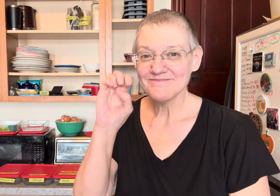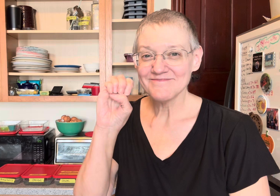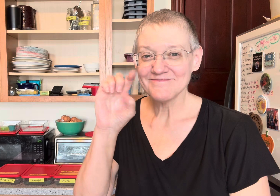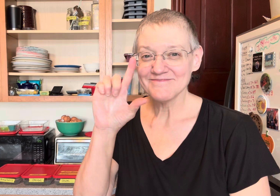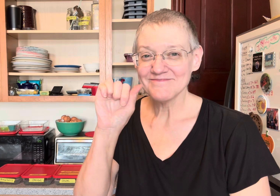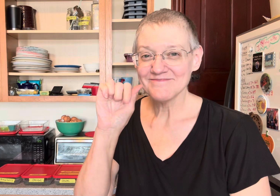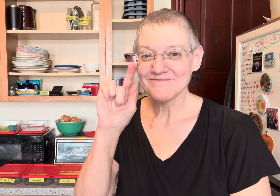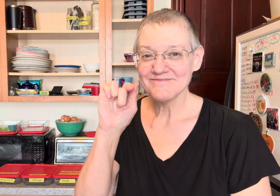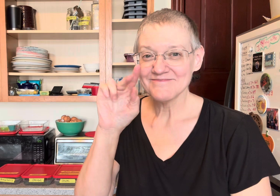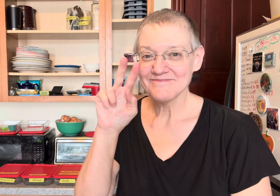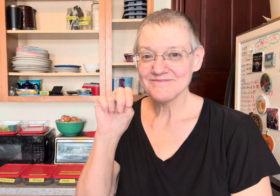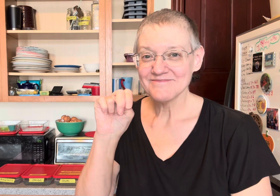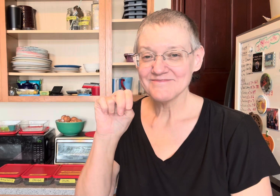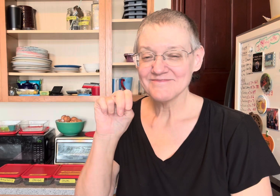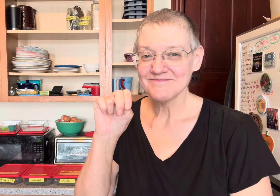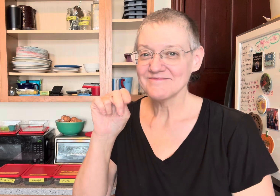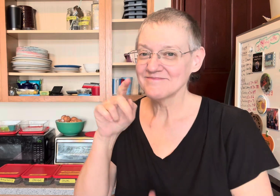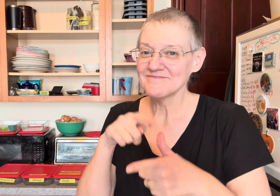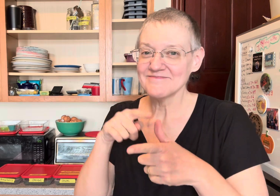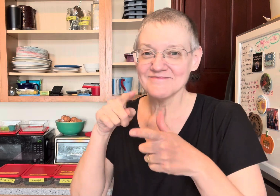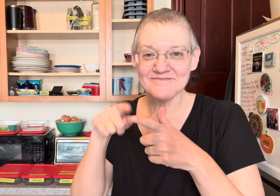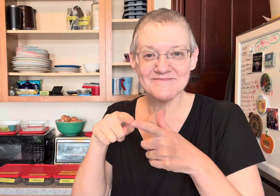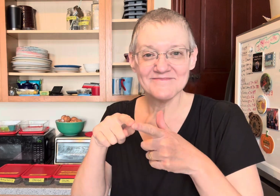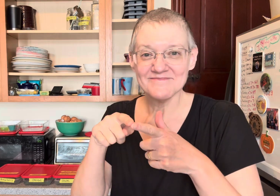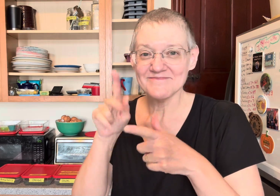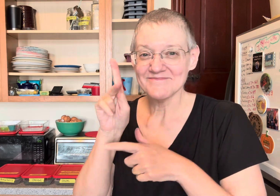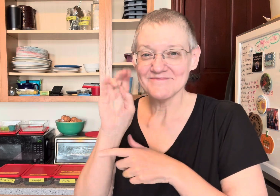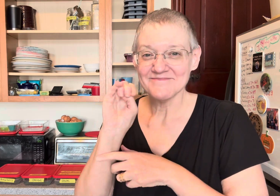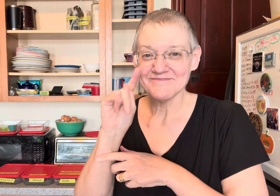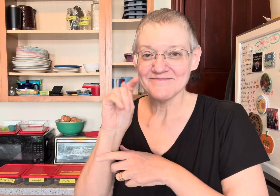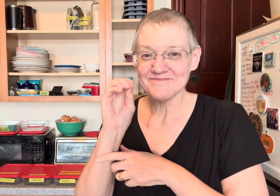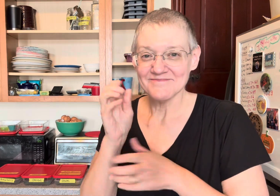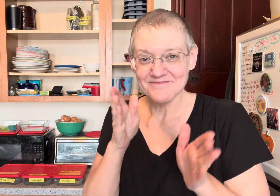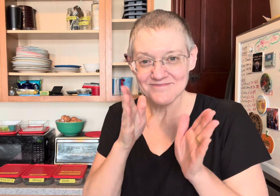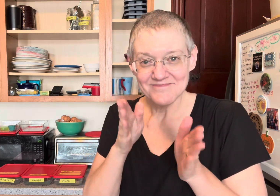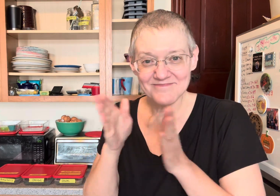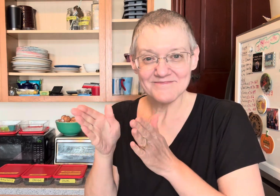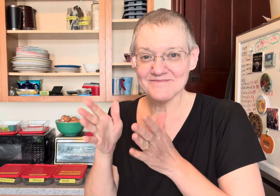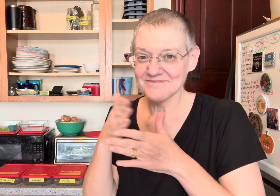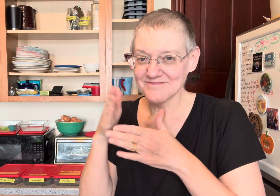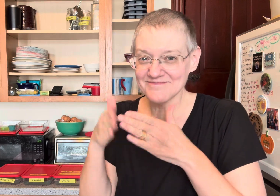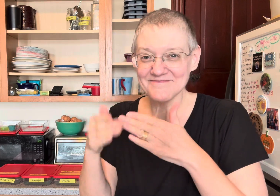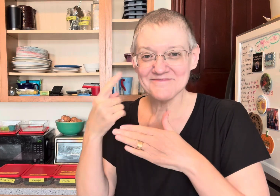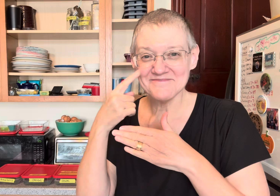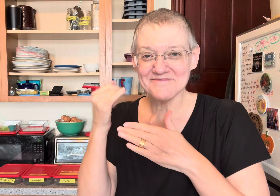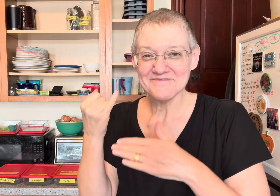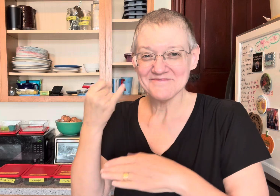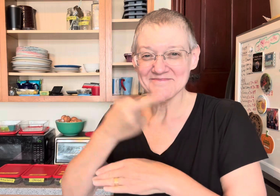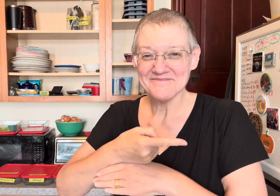Let's chill the gelatin, and then keto prep for today is done.